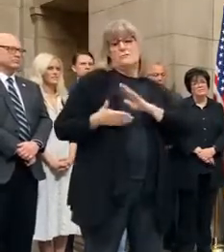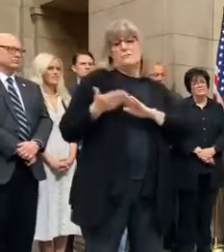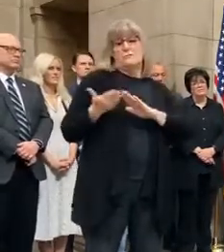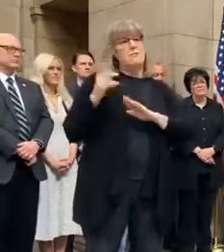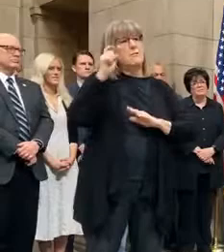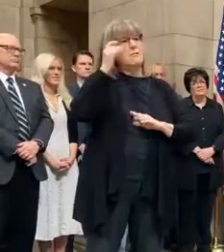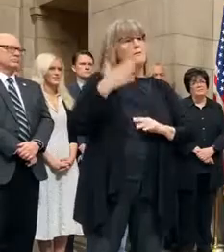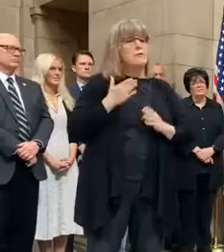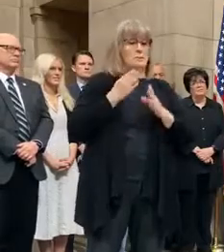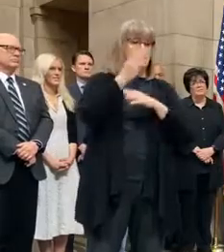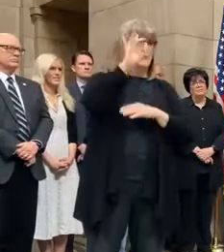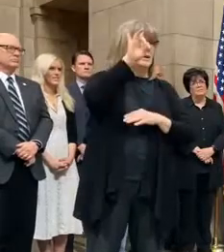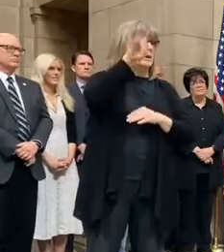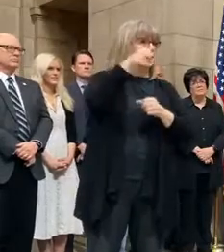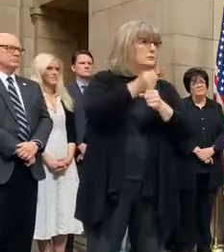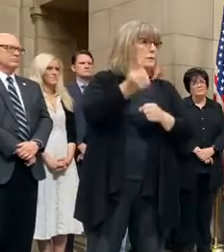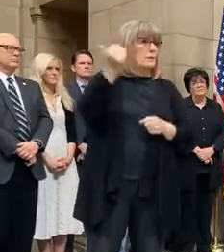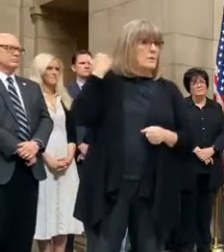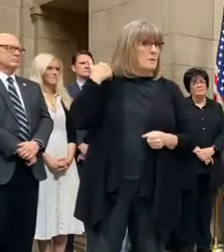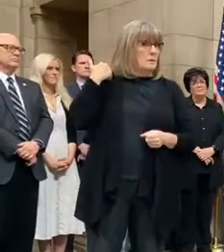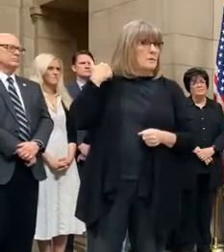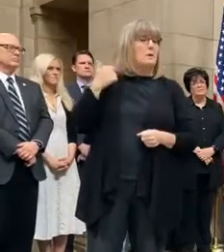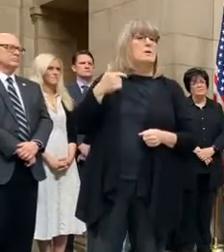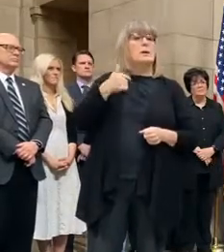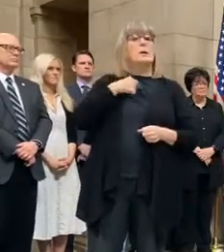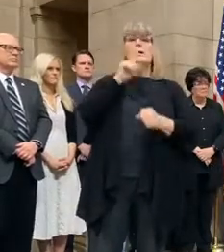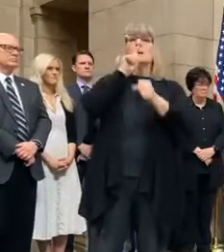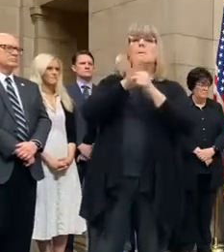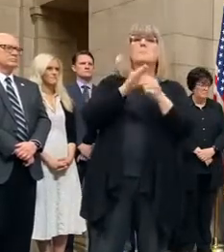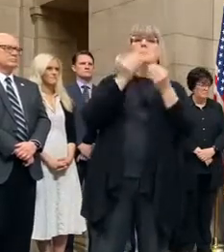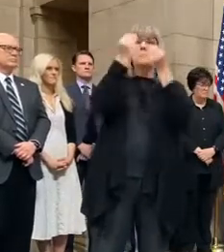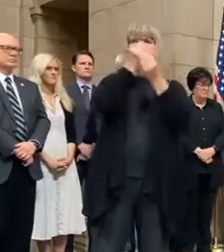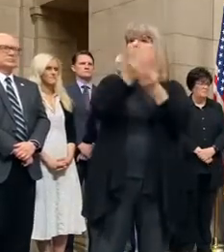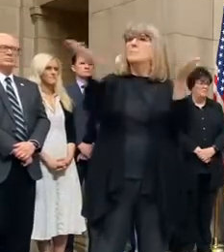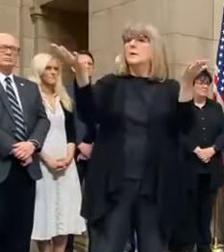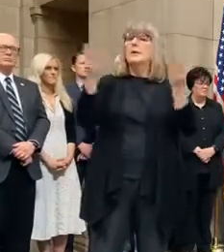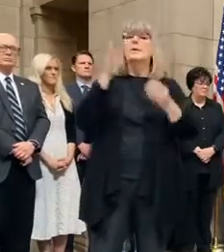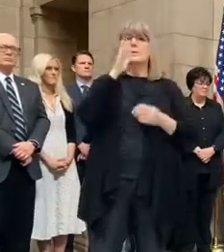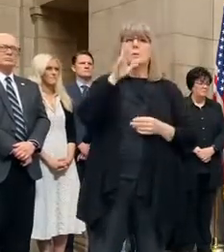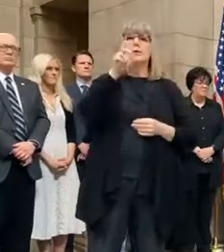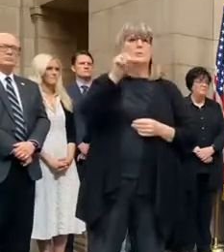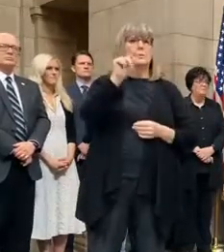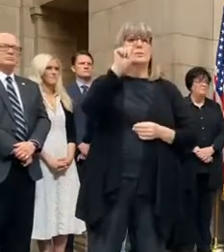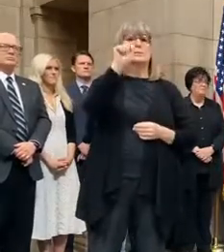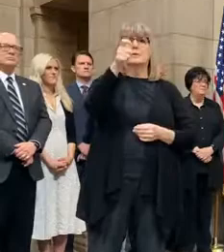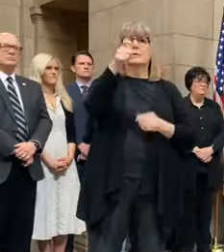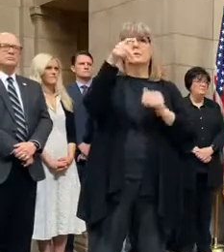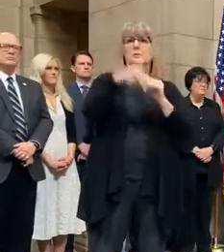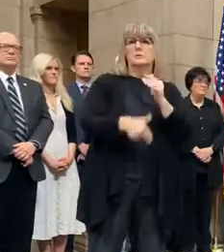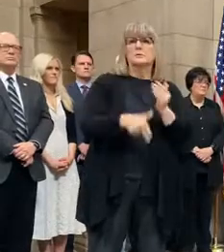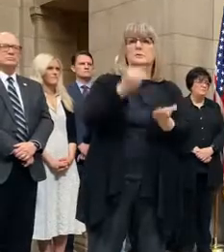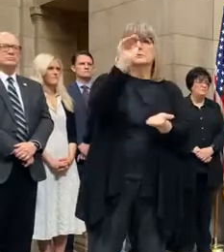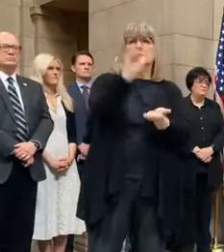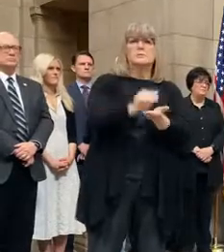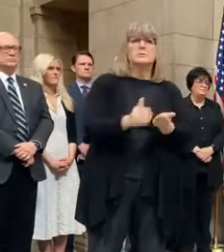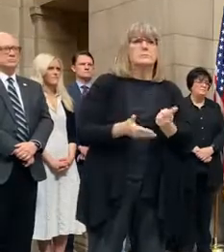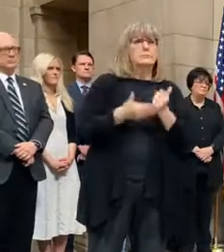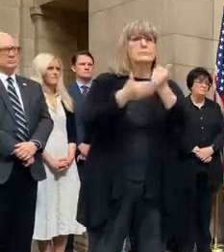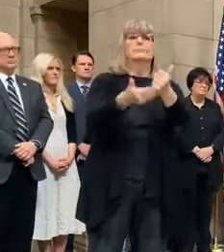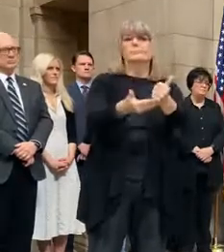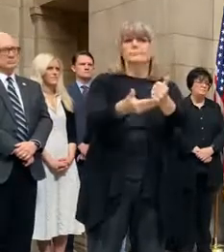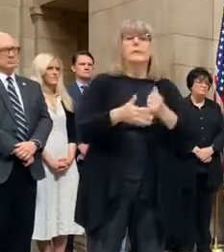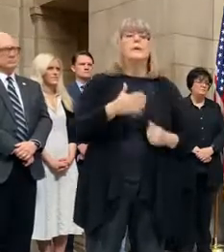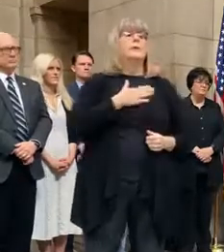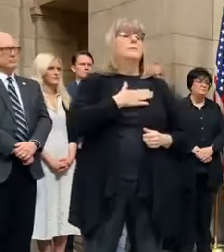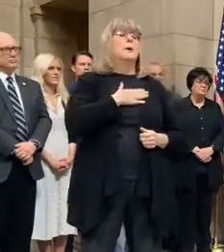governor over 8 years ago, I made a commitment to providing tax relief. And my administration has